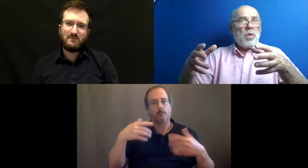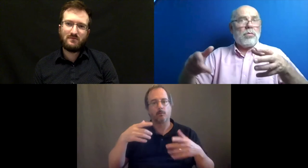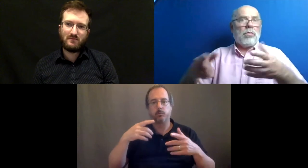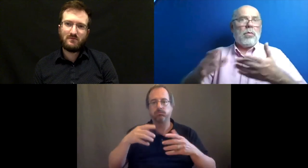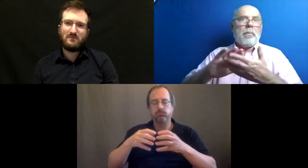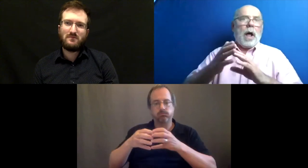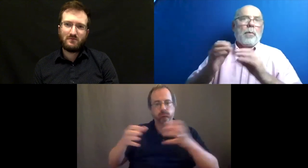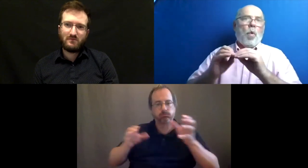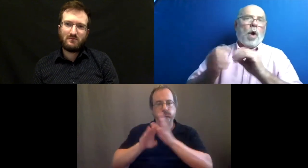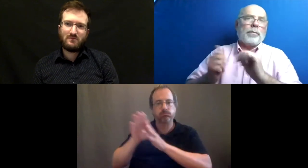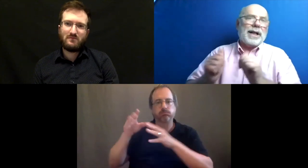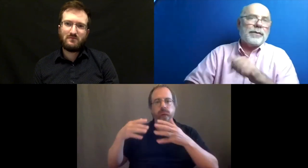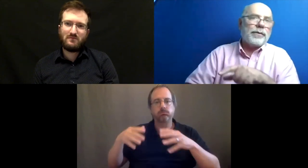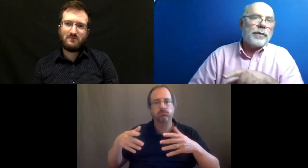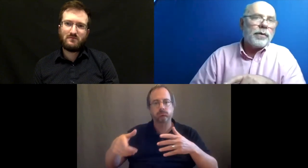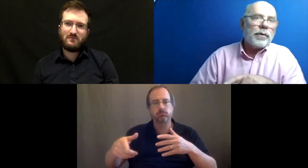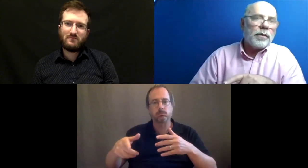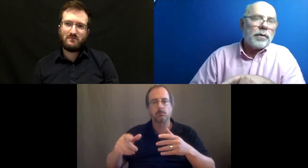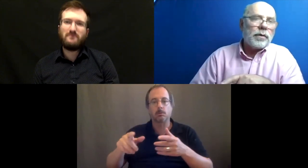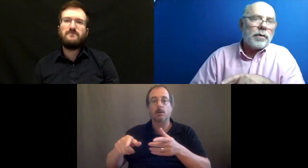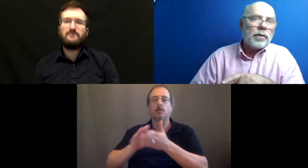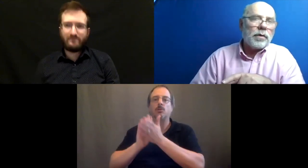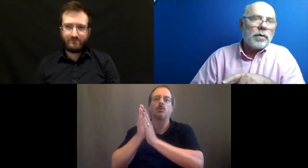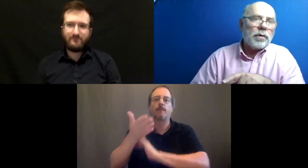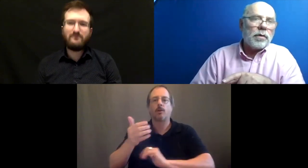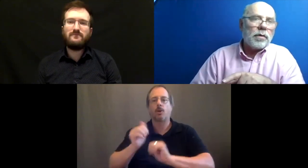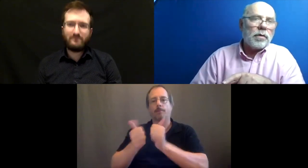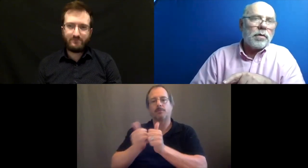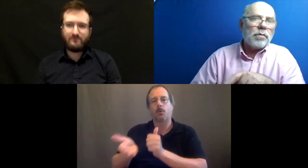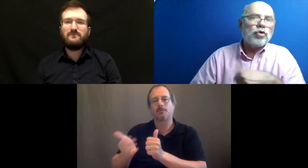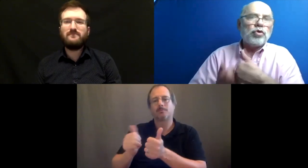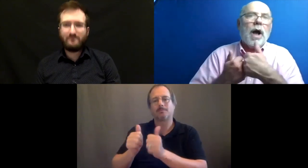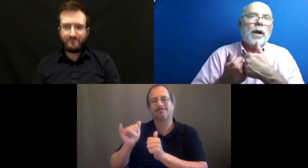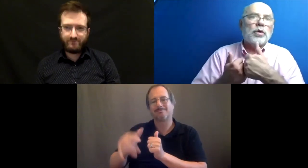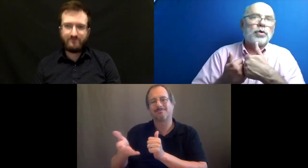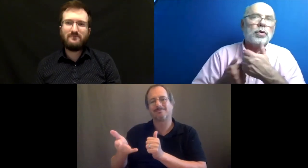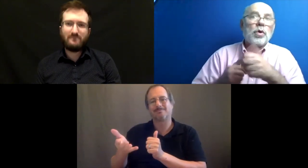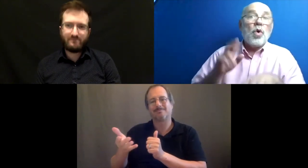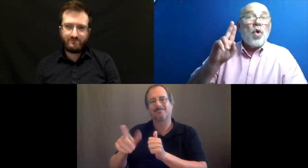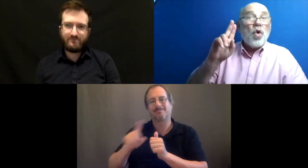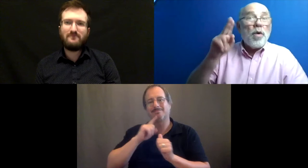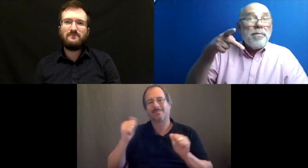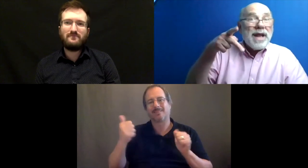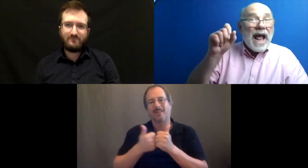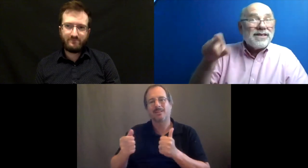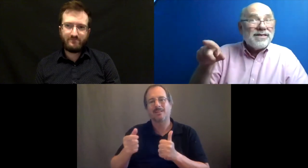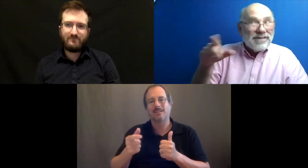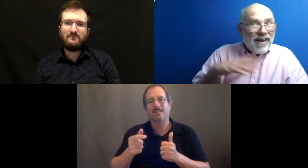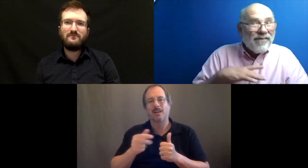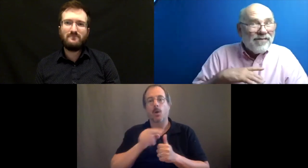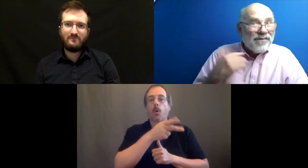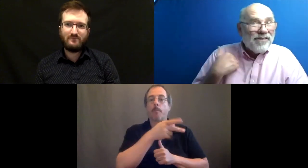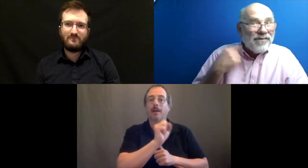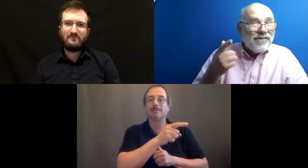They've expanded their workforce significantly, but that's become far more competitive now, and it's become challenging for deaf